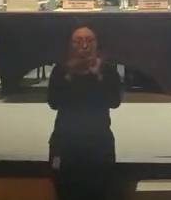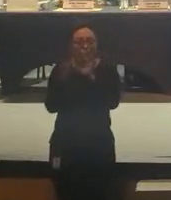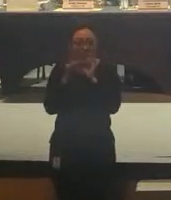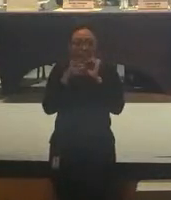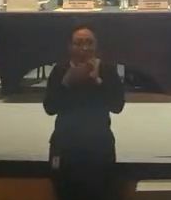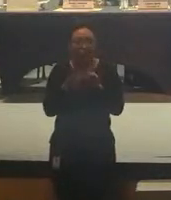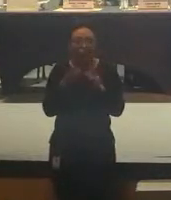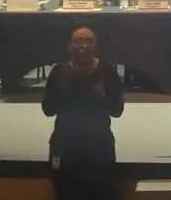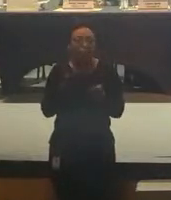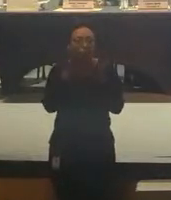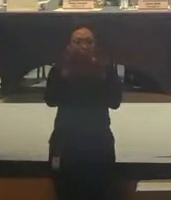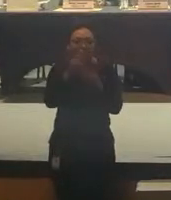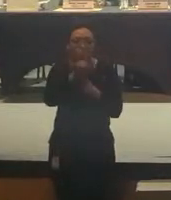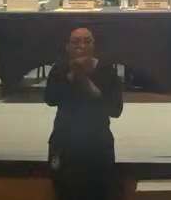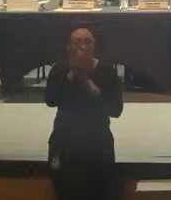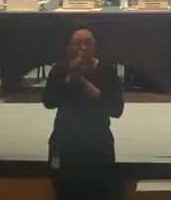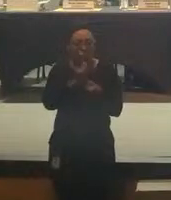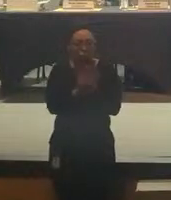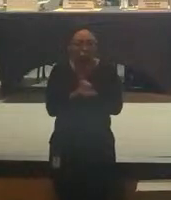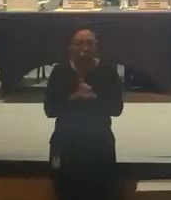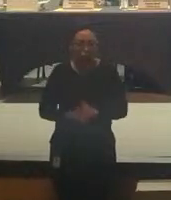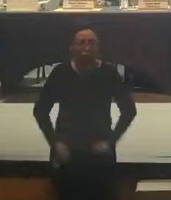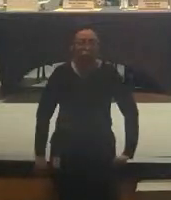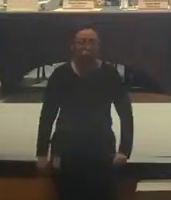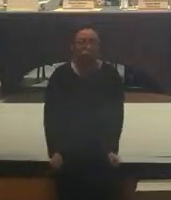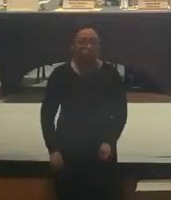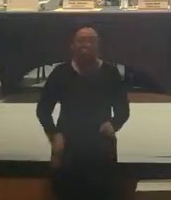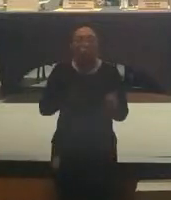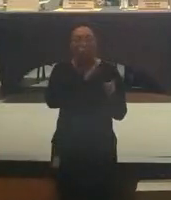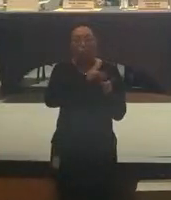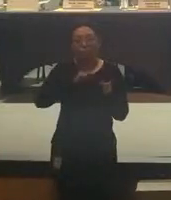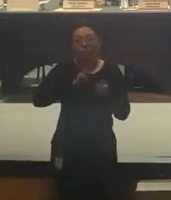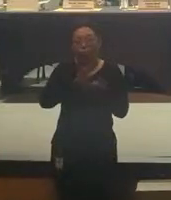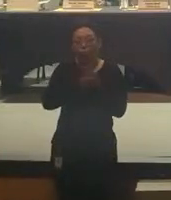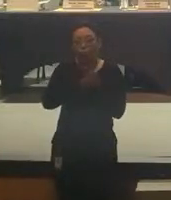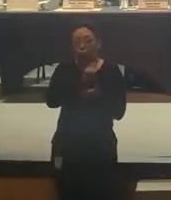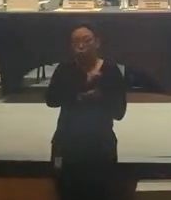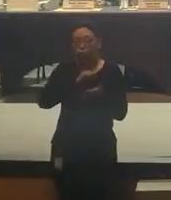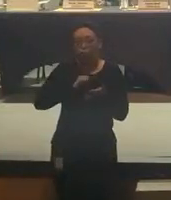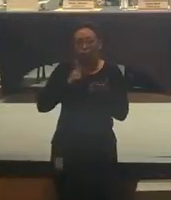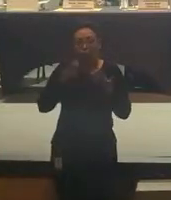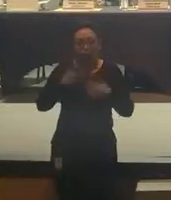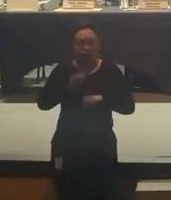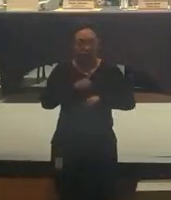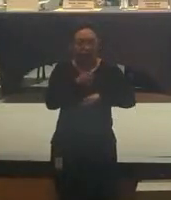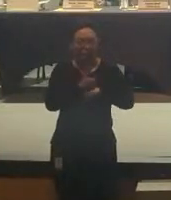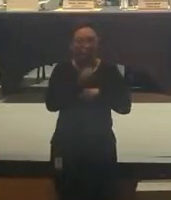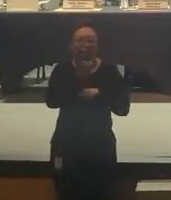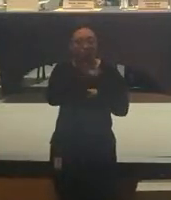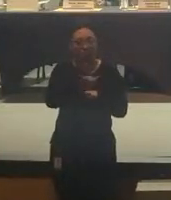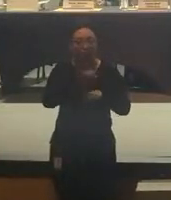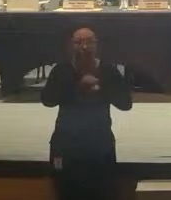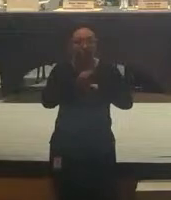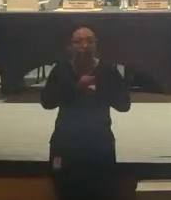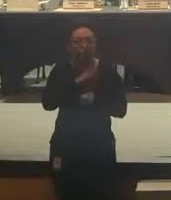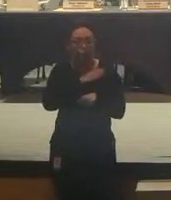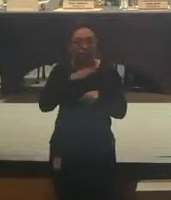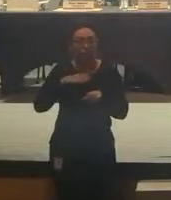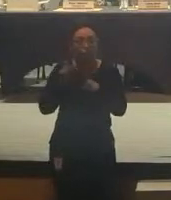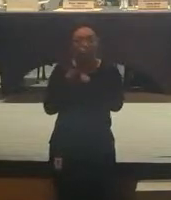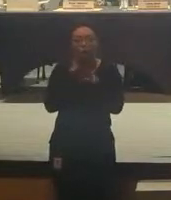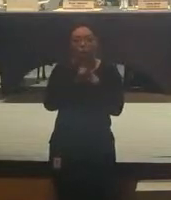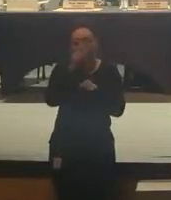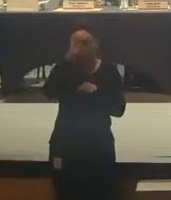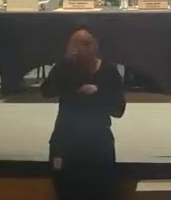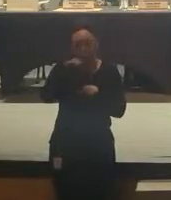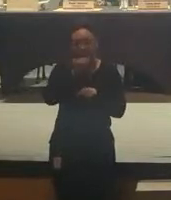regarding proposed zone changes. The Board of School Trustees established the Attendance Zone Advisory Commission, also known